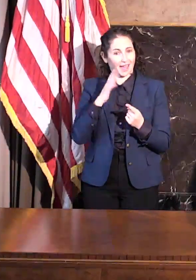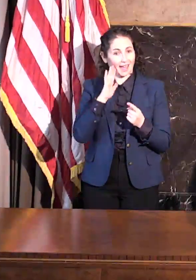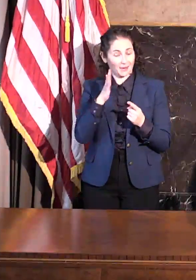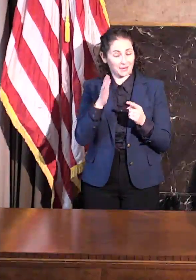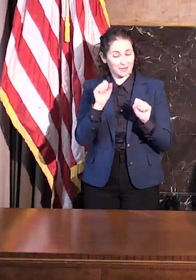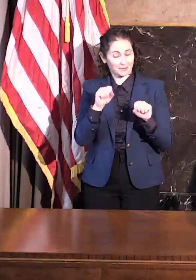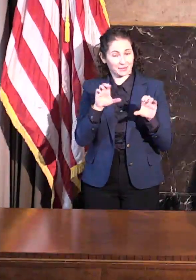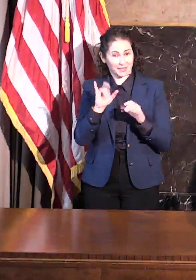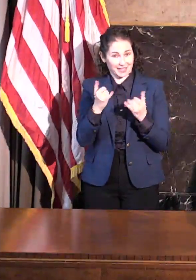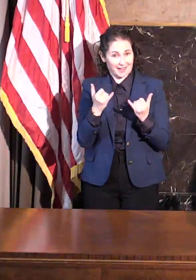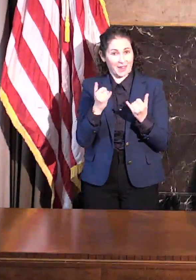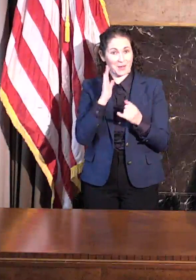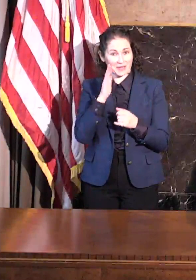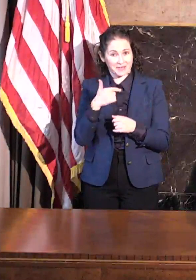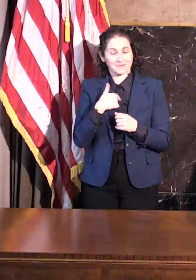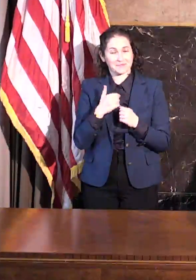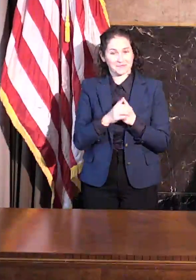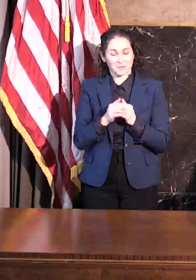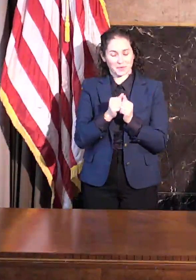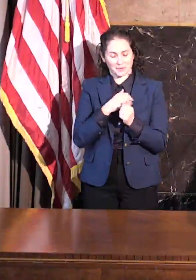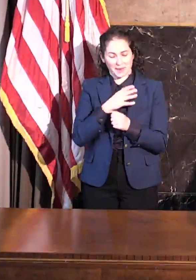going to have more normalcy.